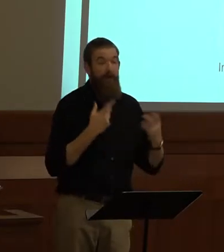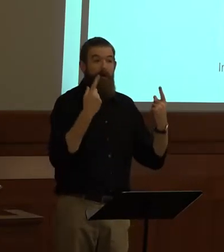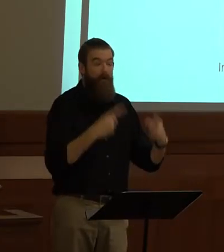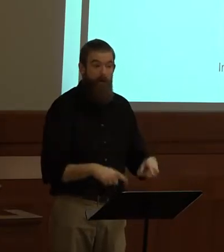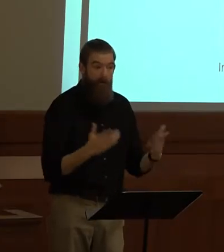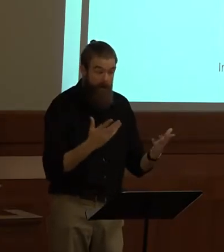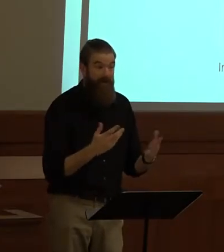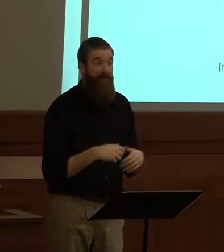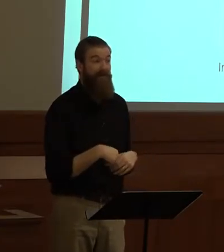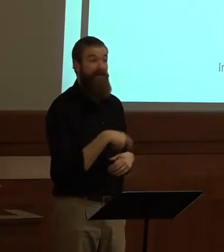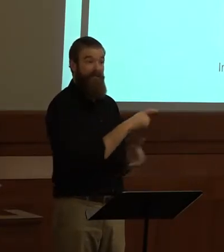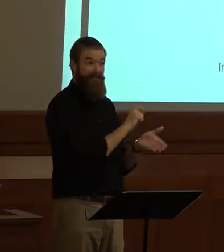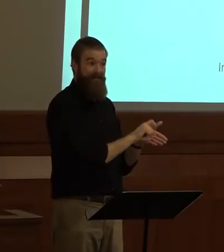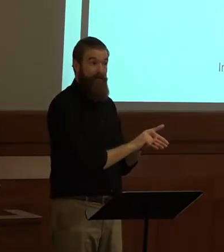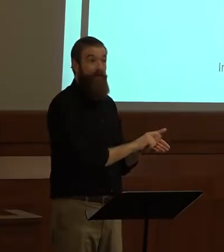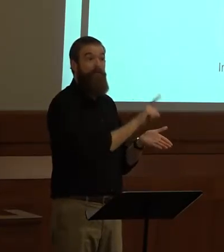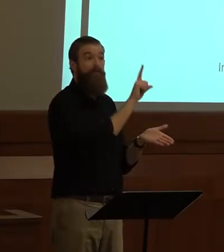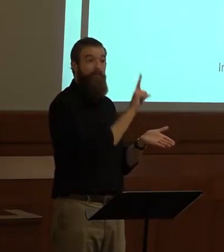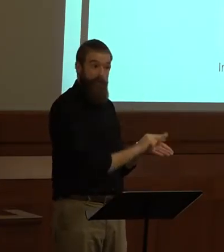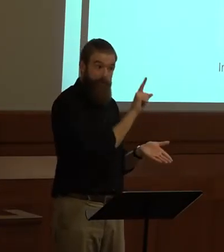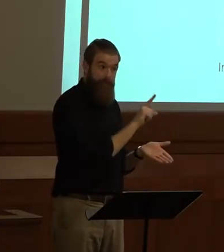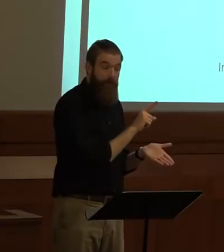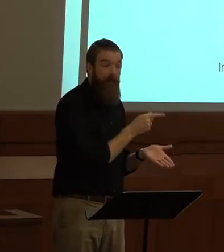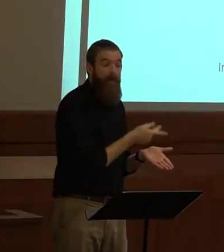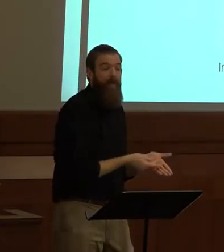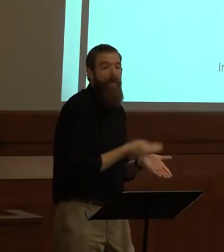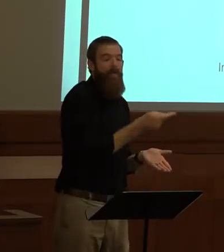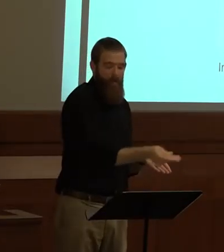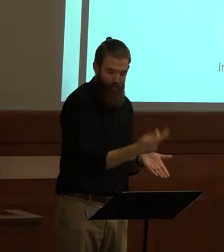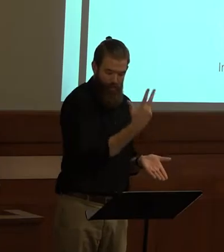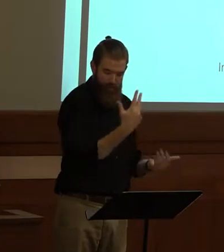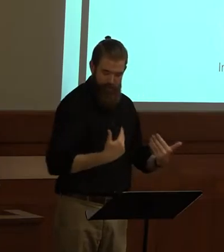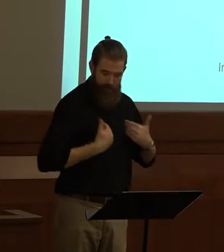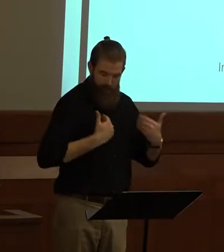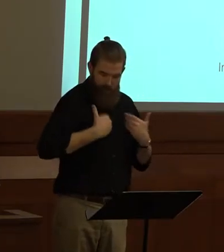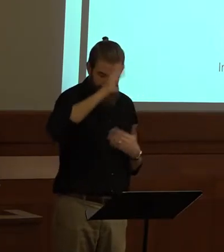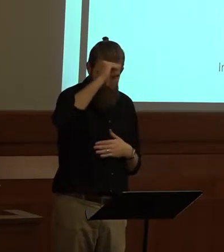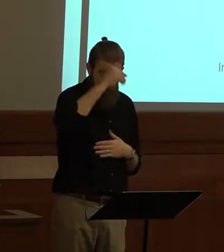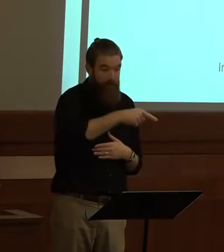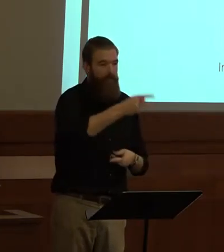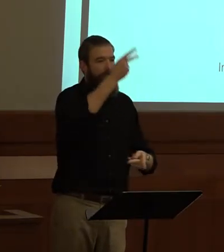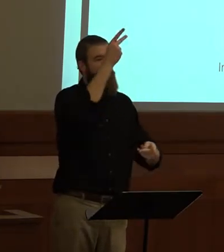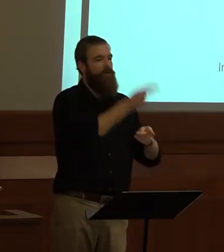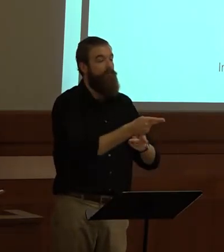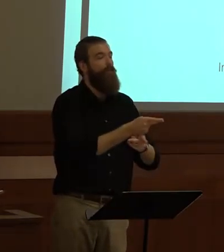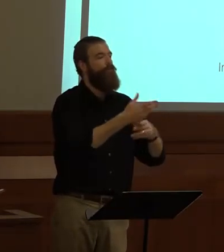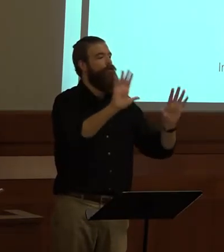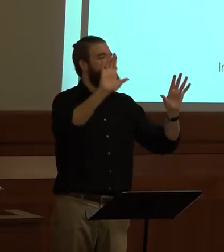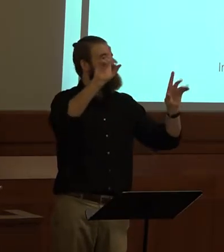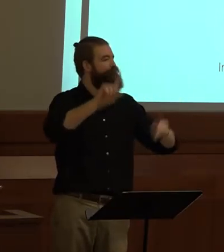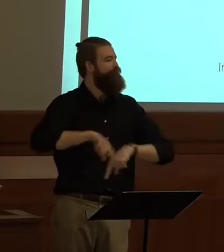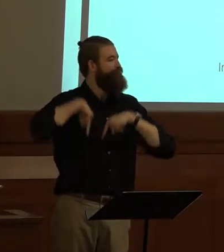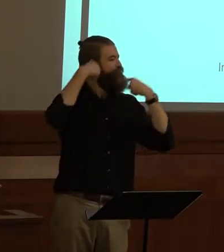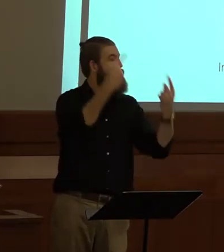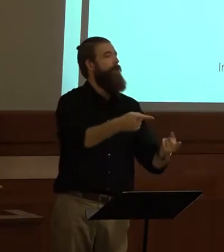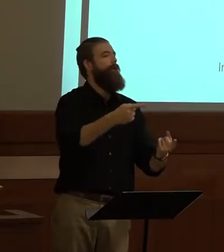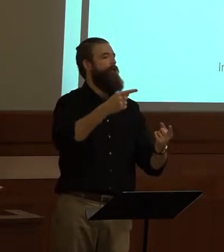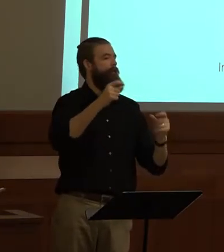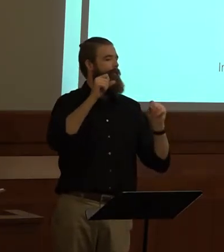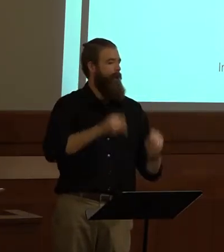life is not widely known beyond the world of deaf Catholics, La Fonta is undoubtedly important as a precursor in